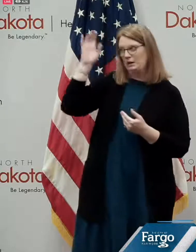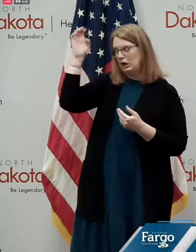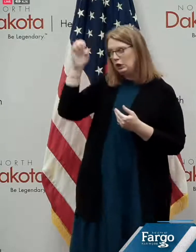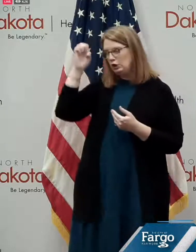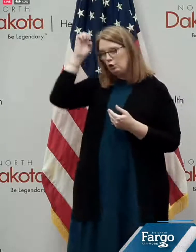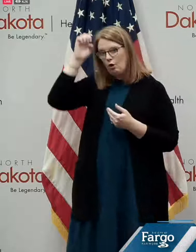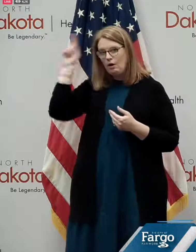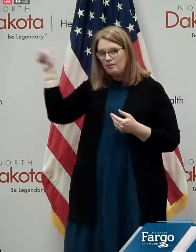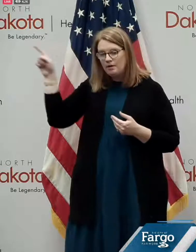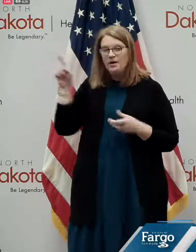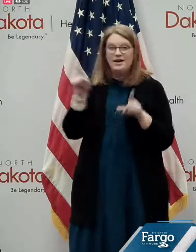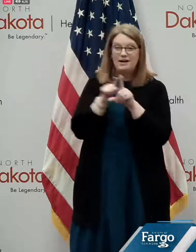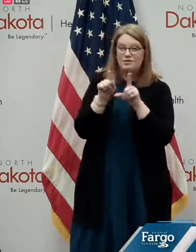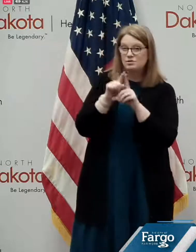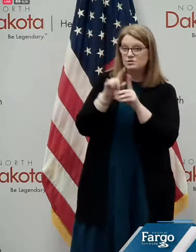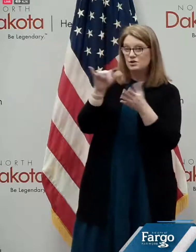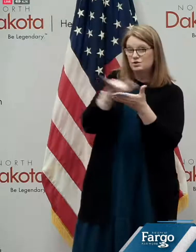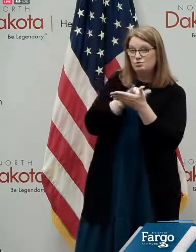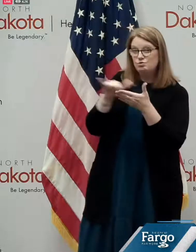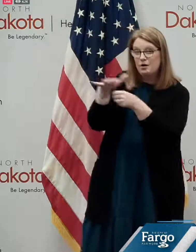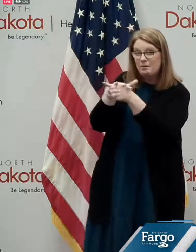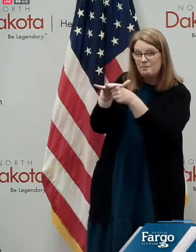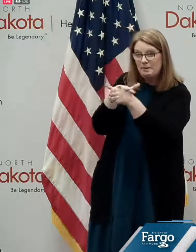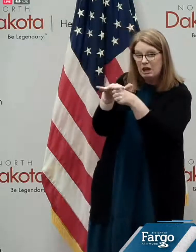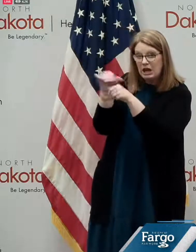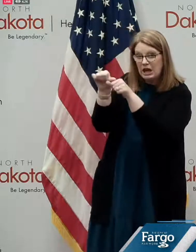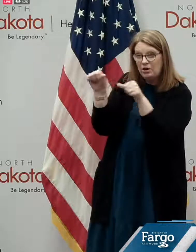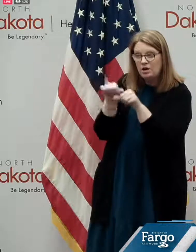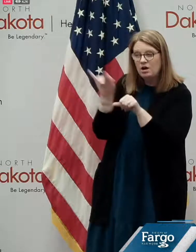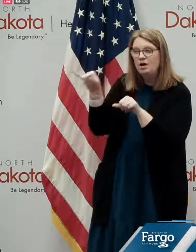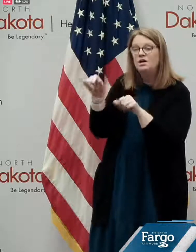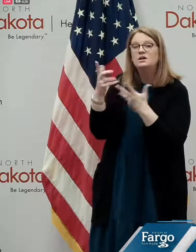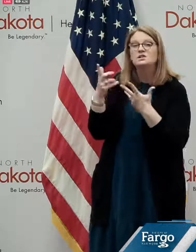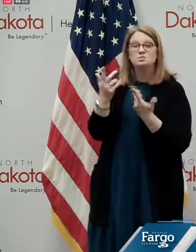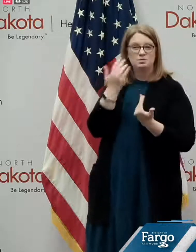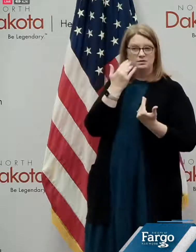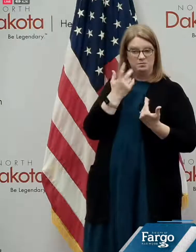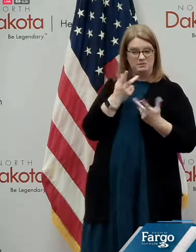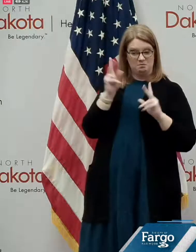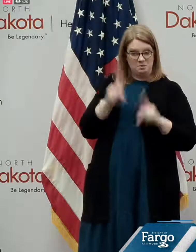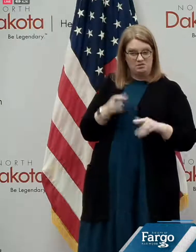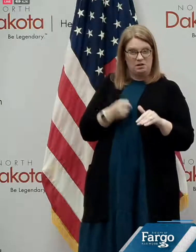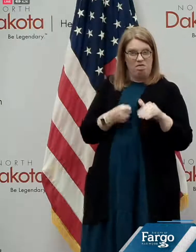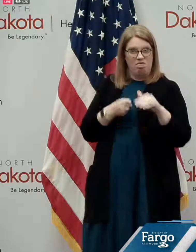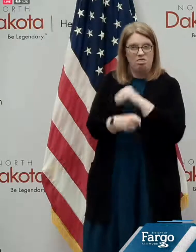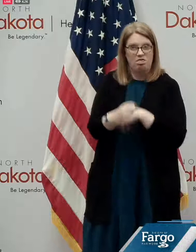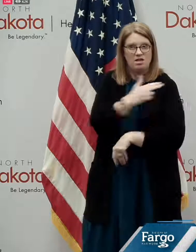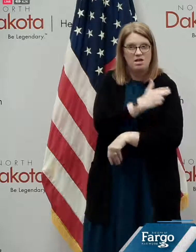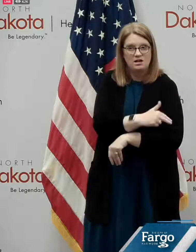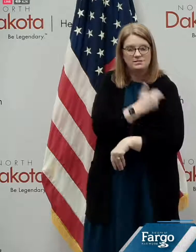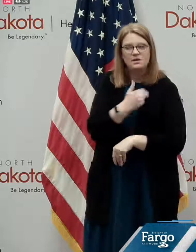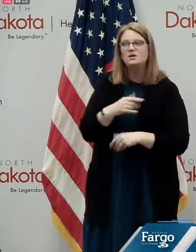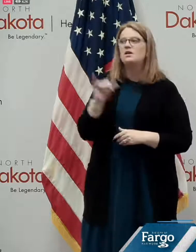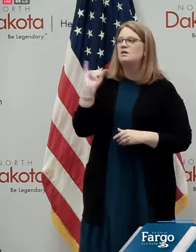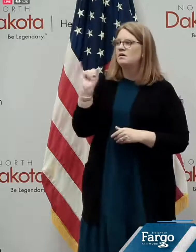right appropriate protocols when someone is hospitalized to increase their survivor rate.